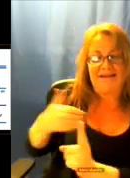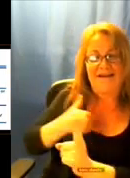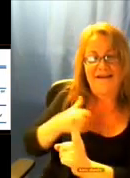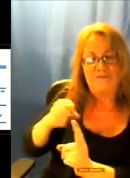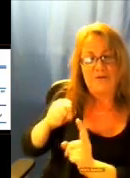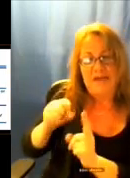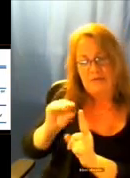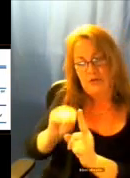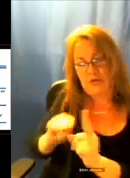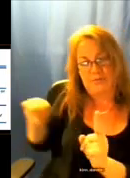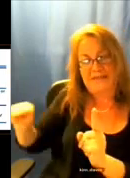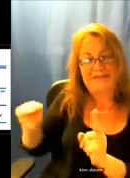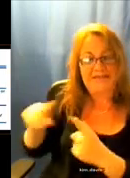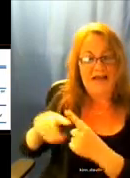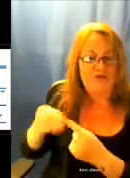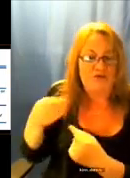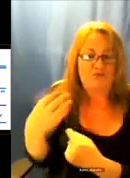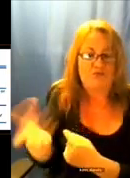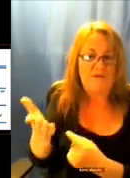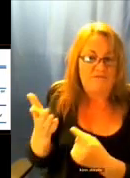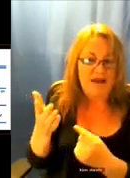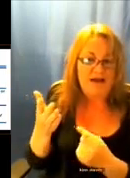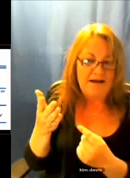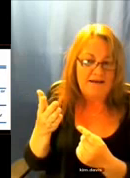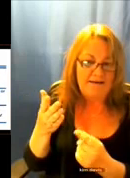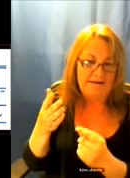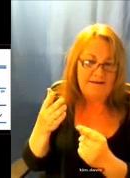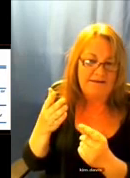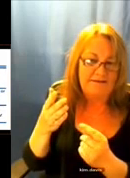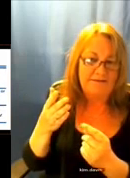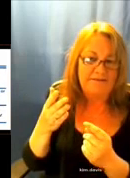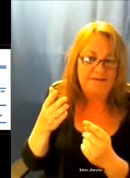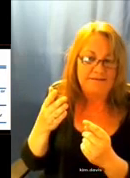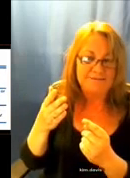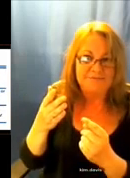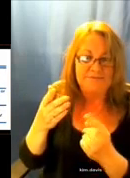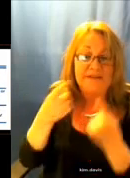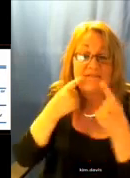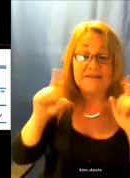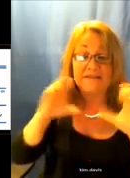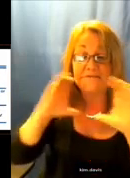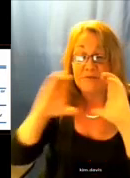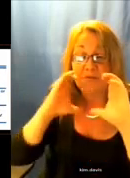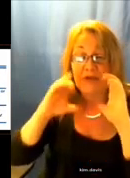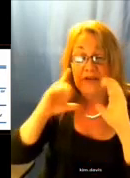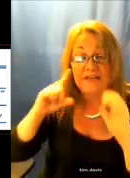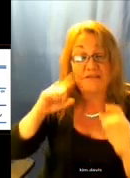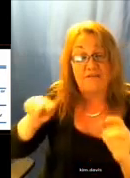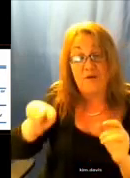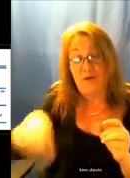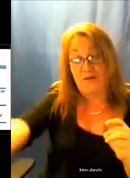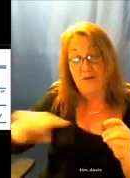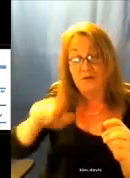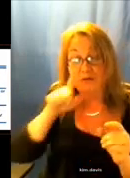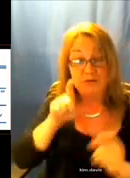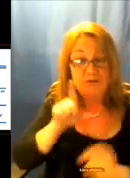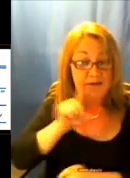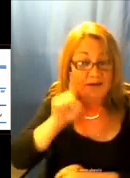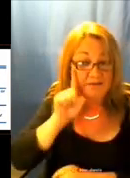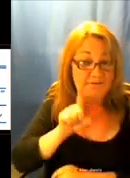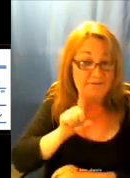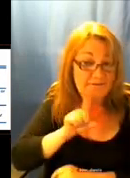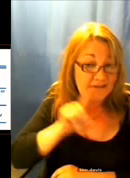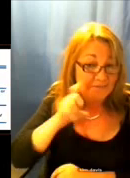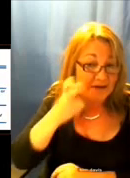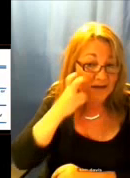Something to consider is how much that they have, what do they put aside to provide effective communication